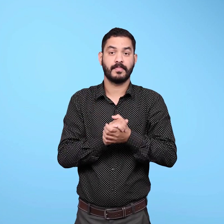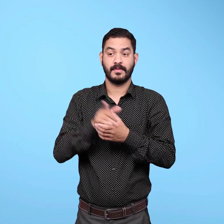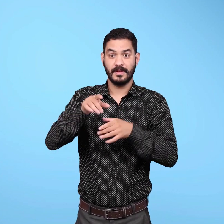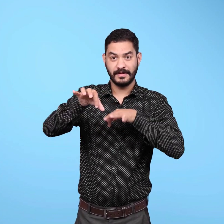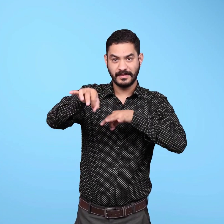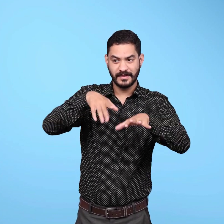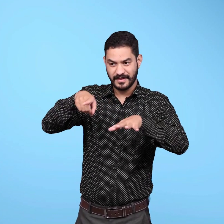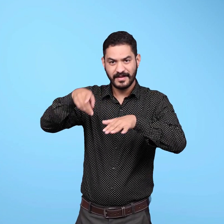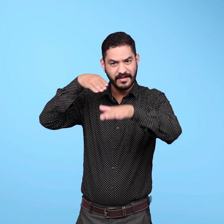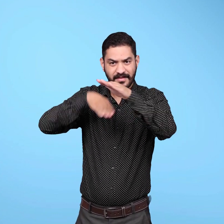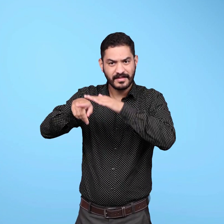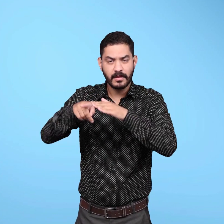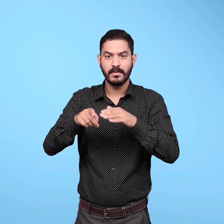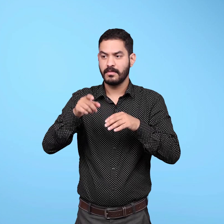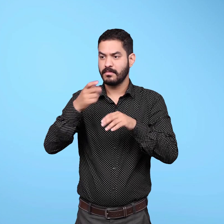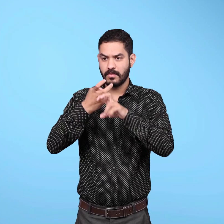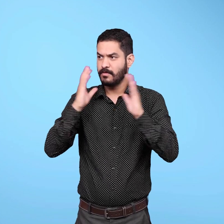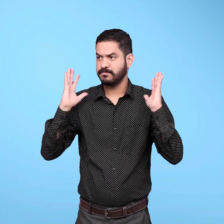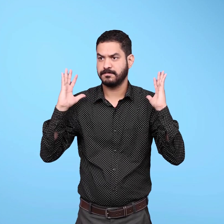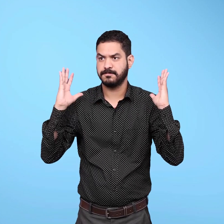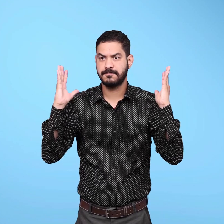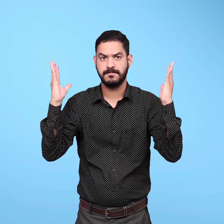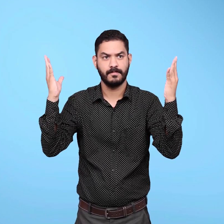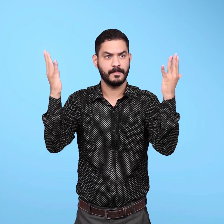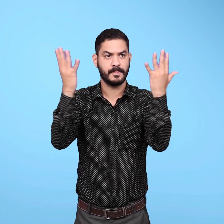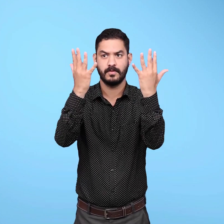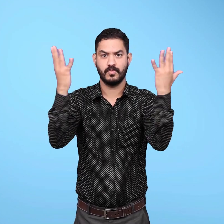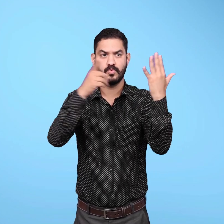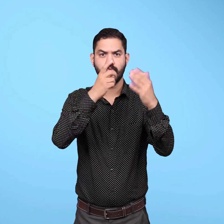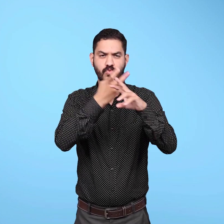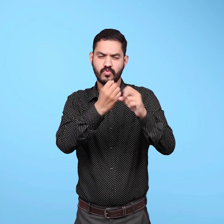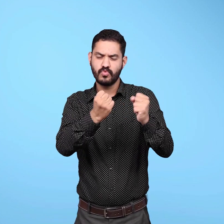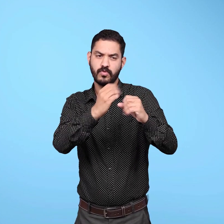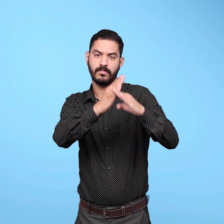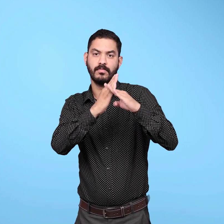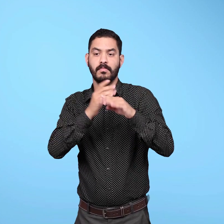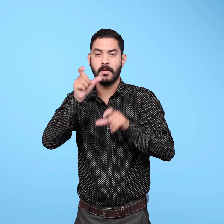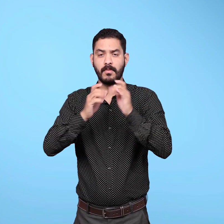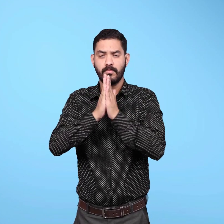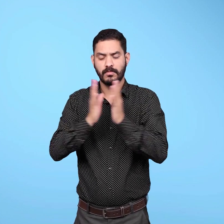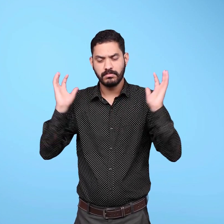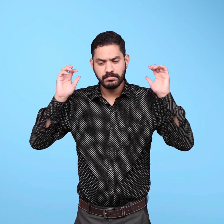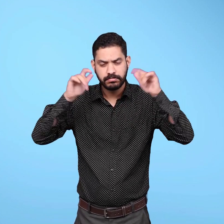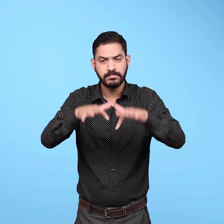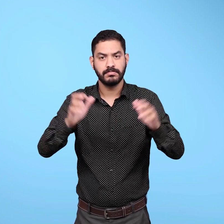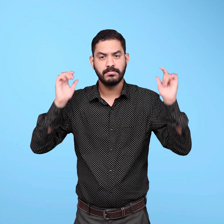There were fortifications around the city and several shrines. Farmers and herders from adjoining